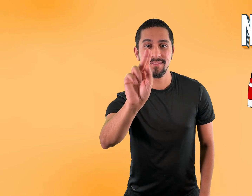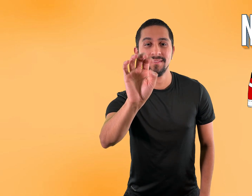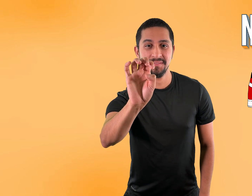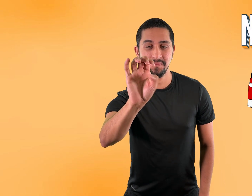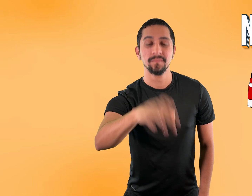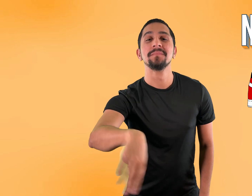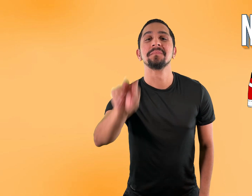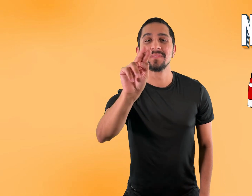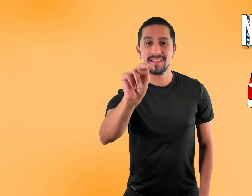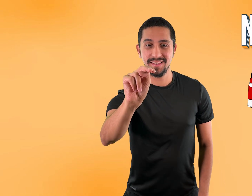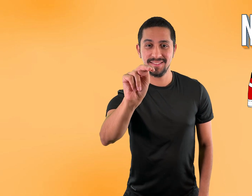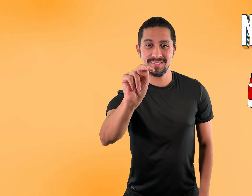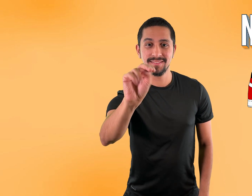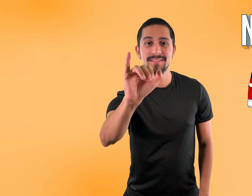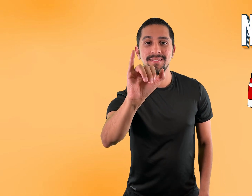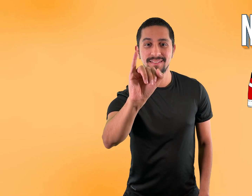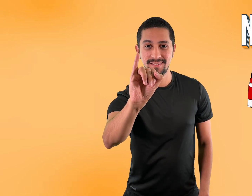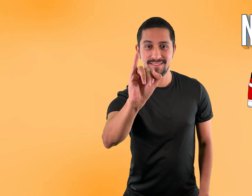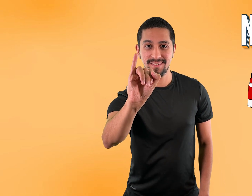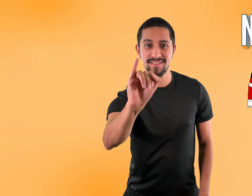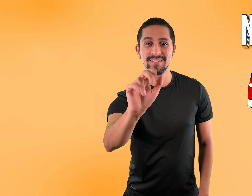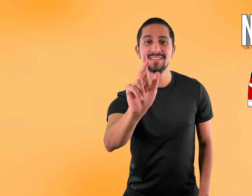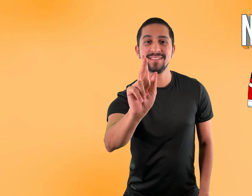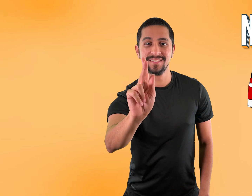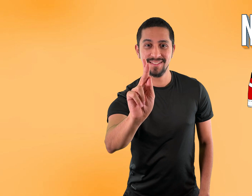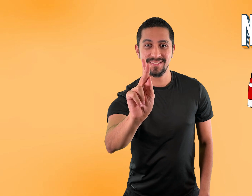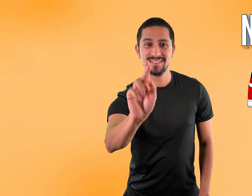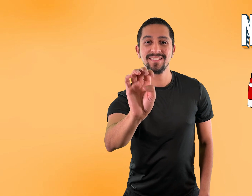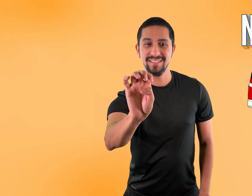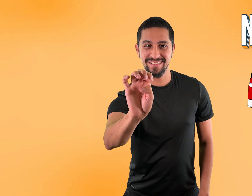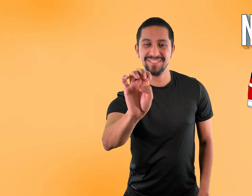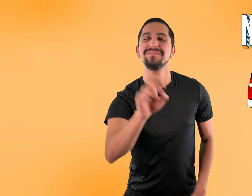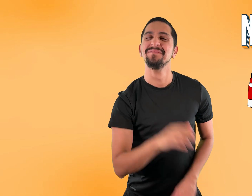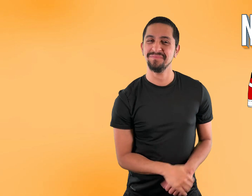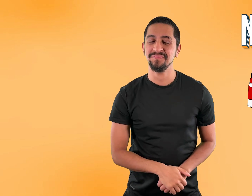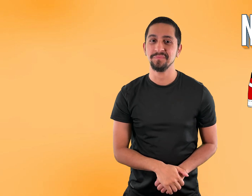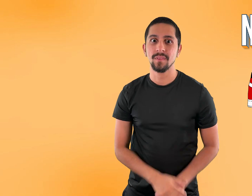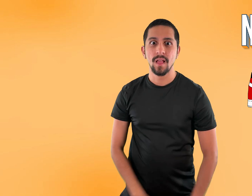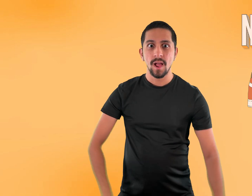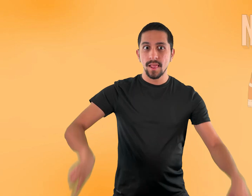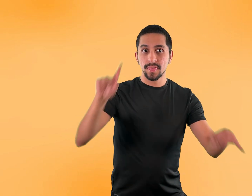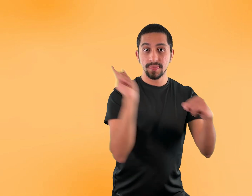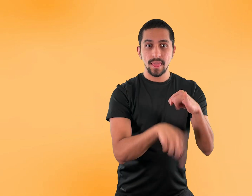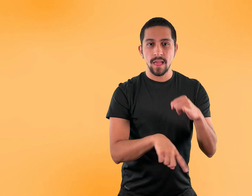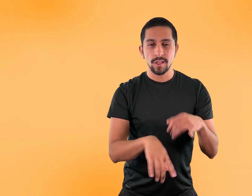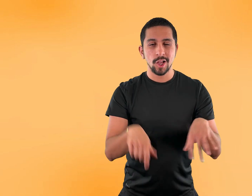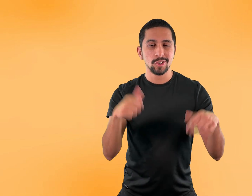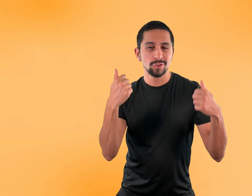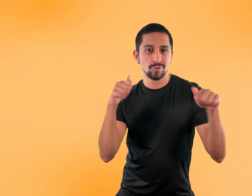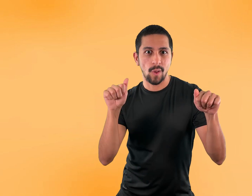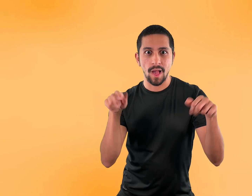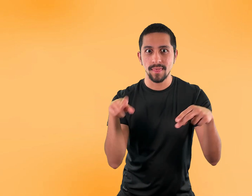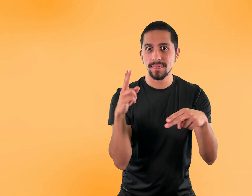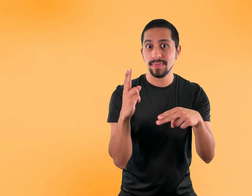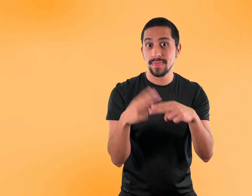N-I-K-E. N-I-K-E. Finally, let's try a